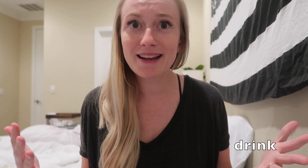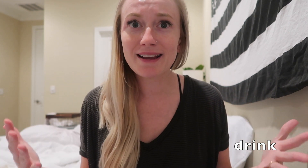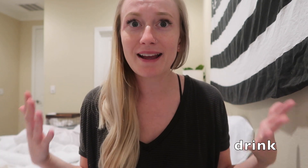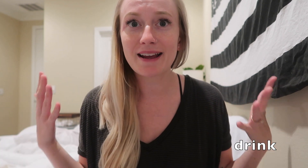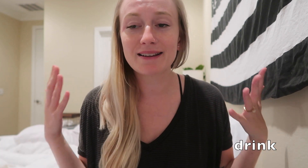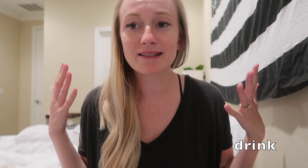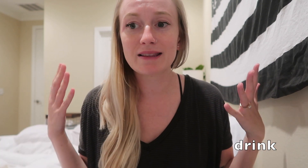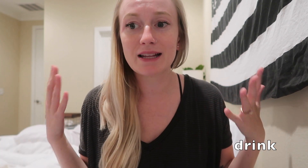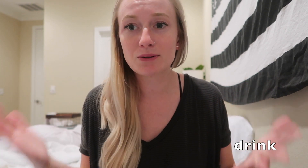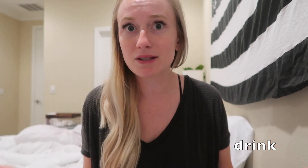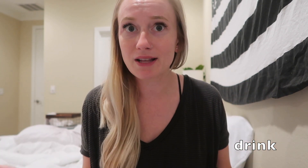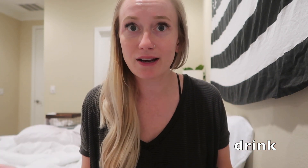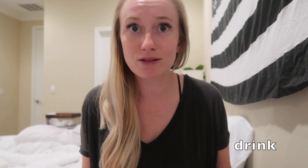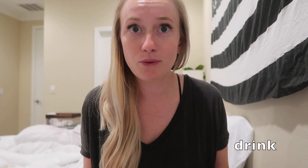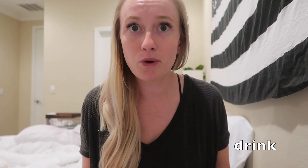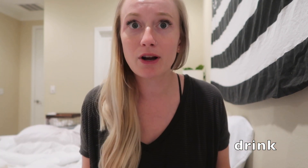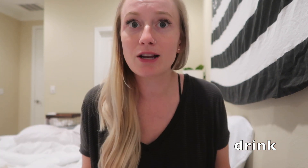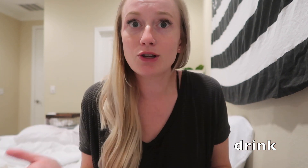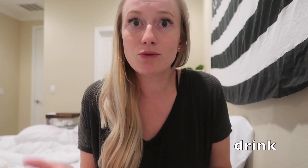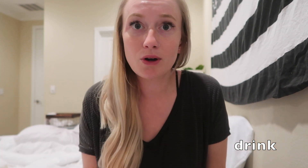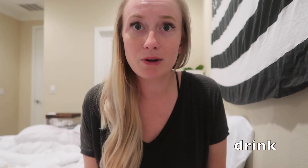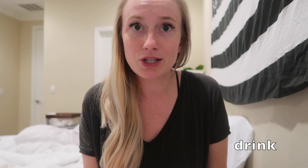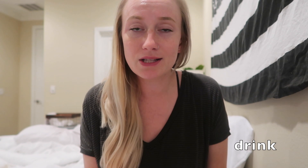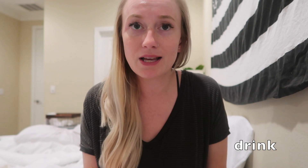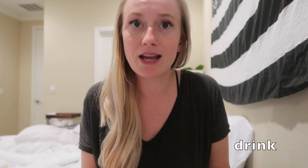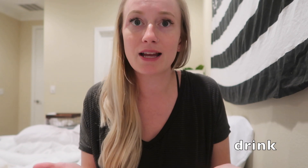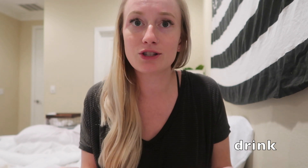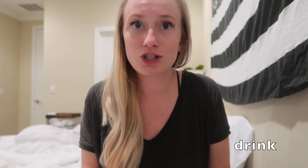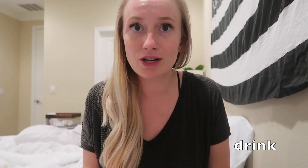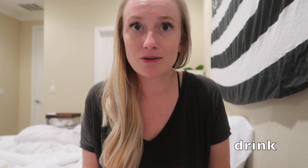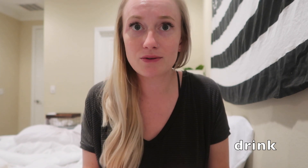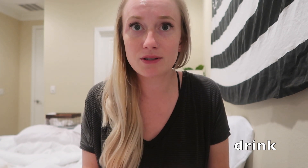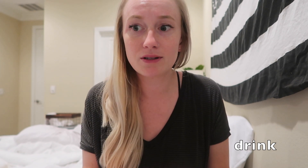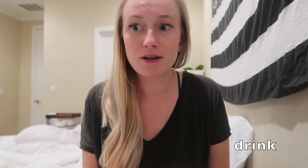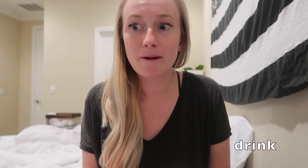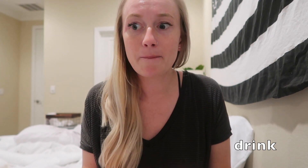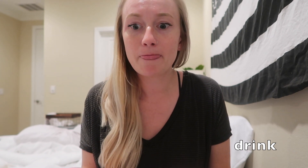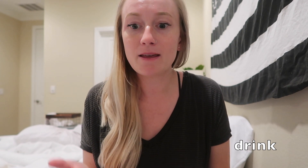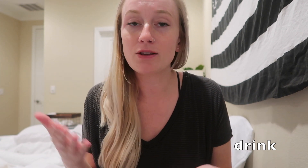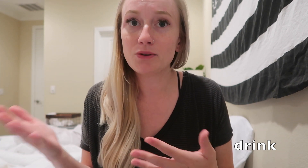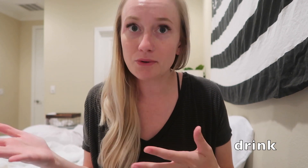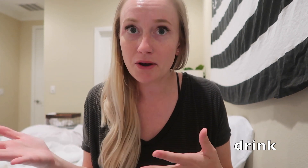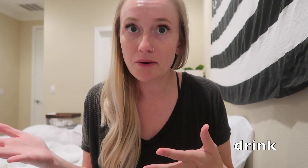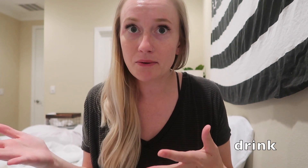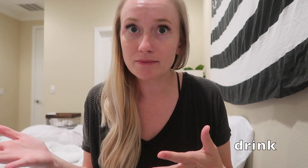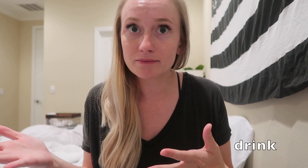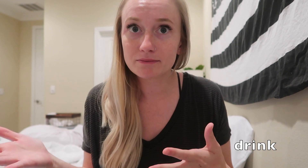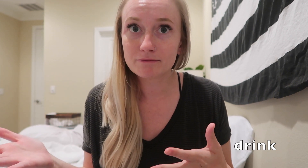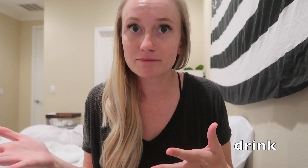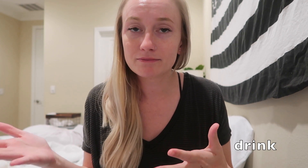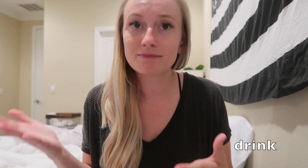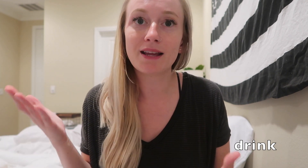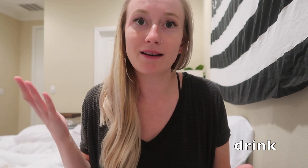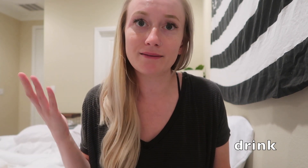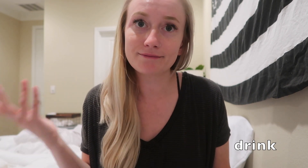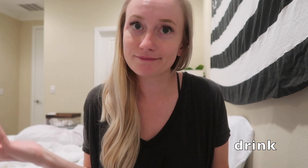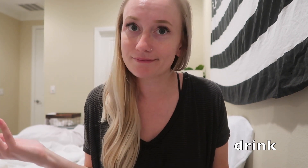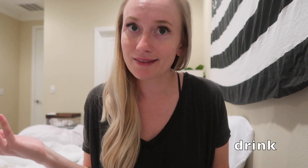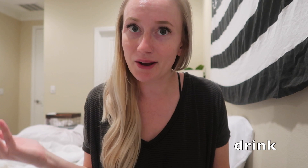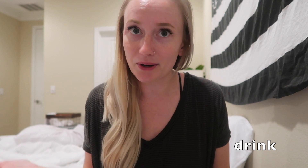communicating and that's what the sign is for, and you know what she's saying and she knows that you know then it works